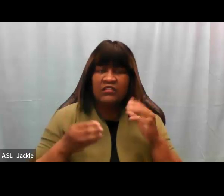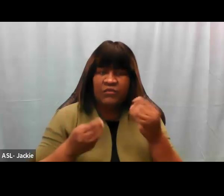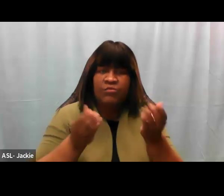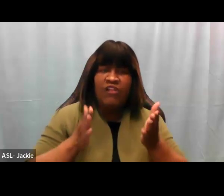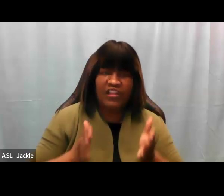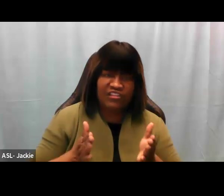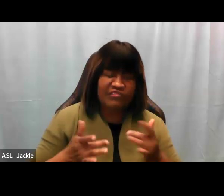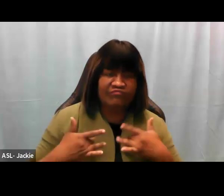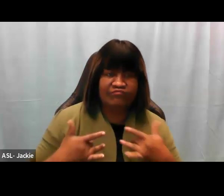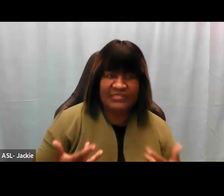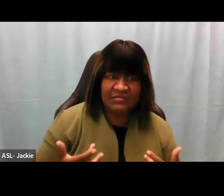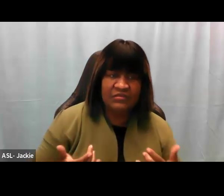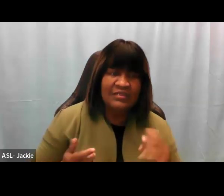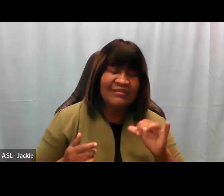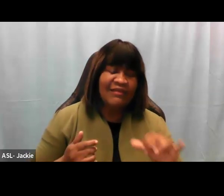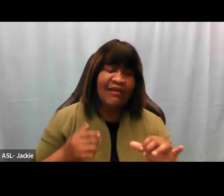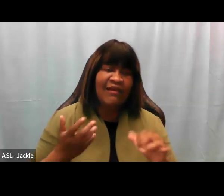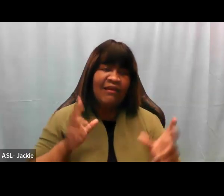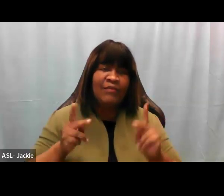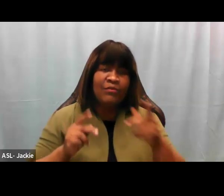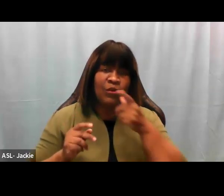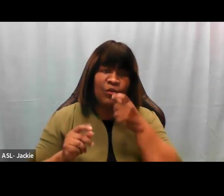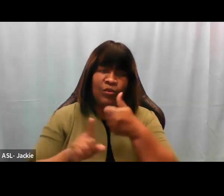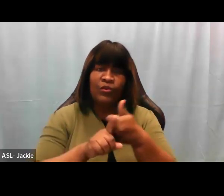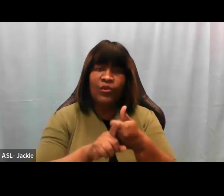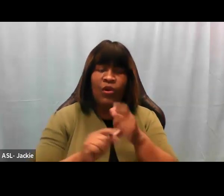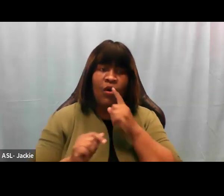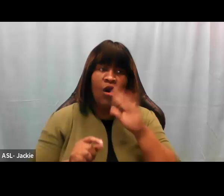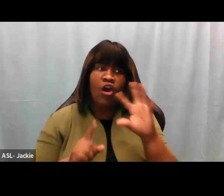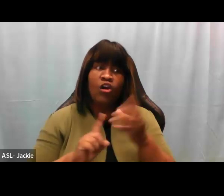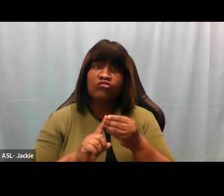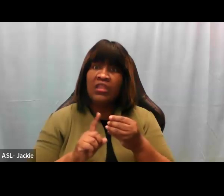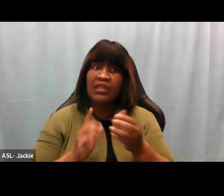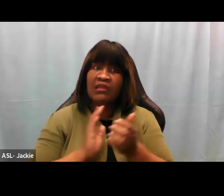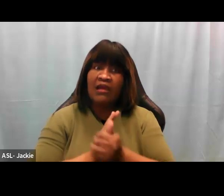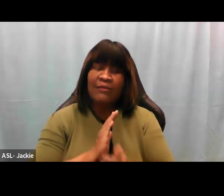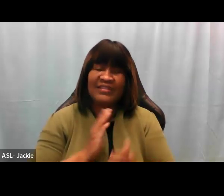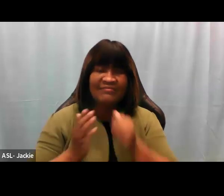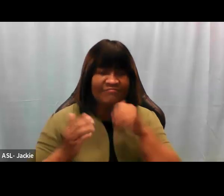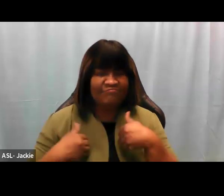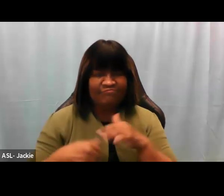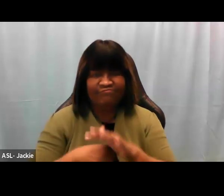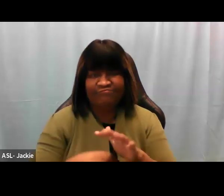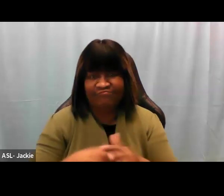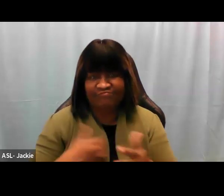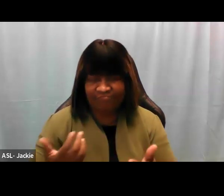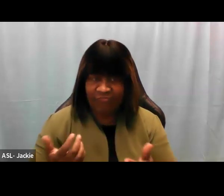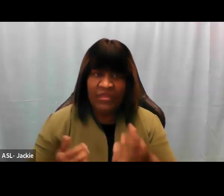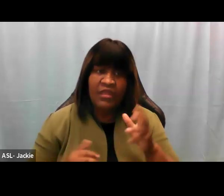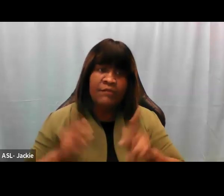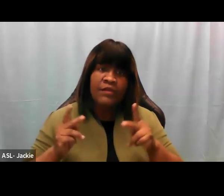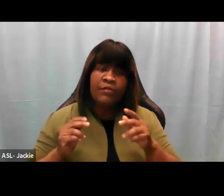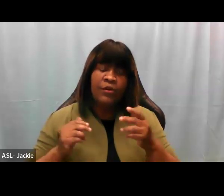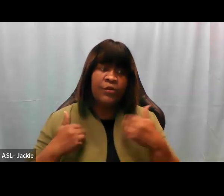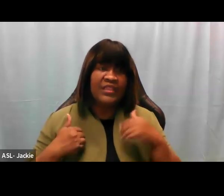is a more likelihood that people who aren't culturally competent, there's more likelihood to have people with